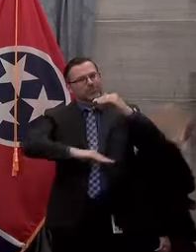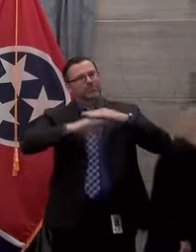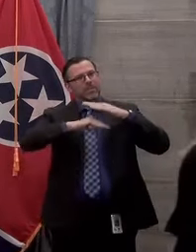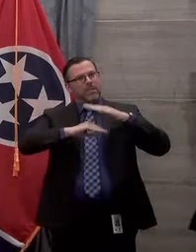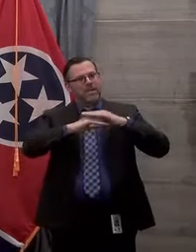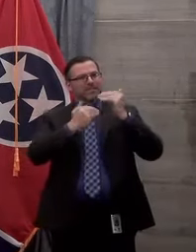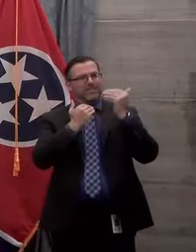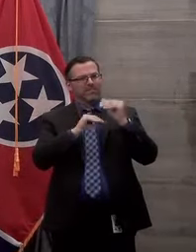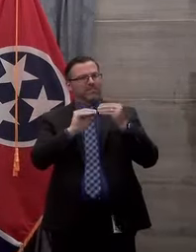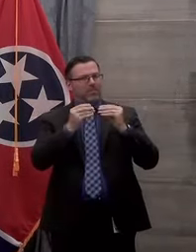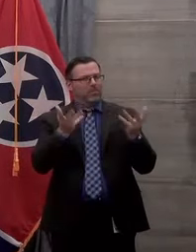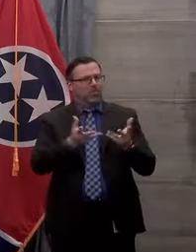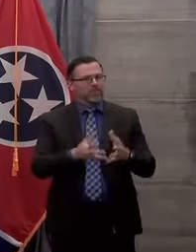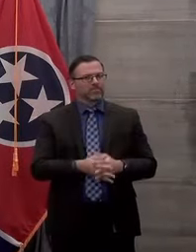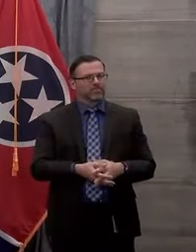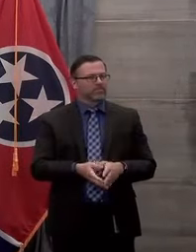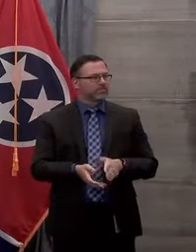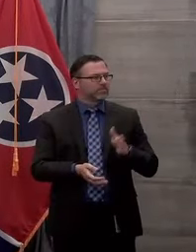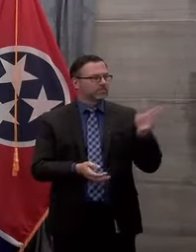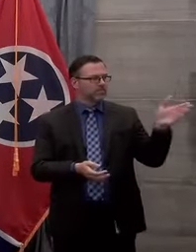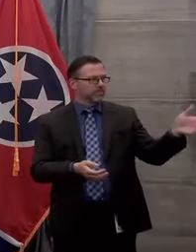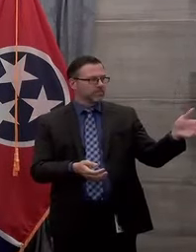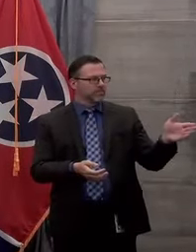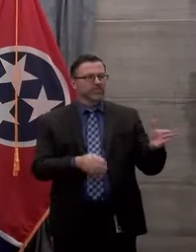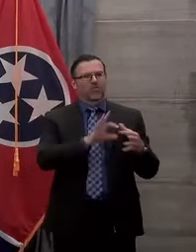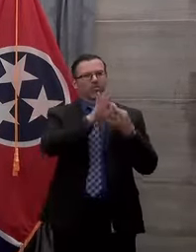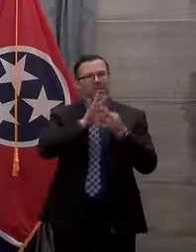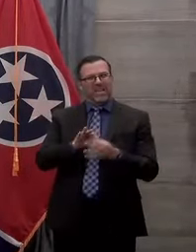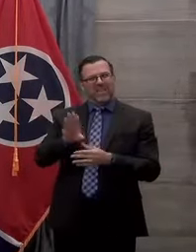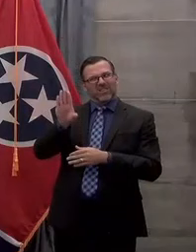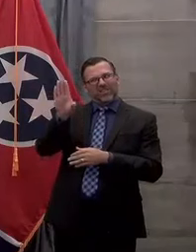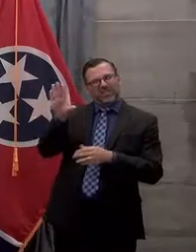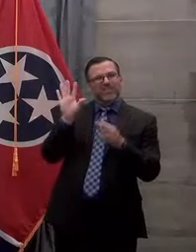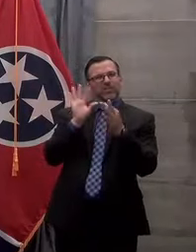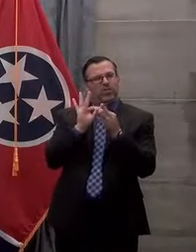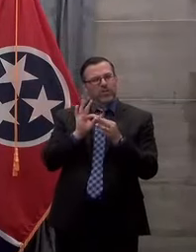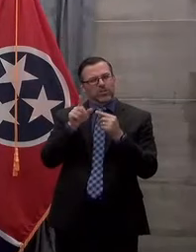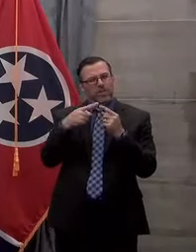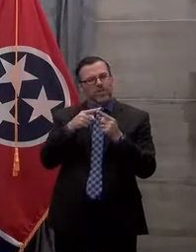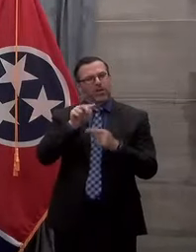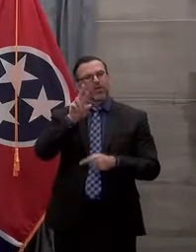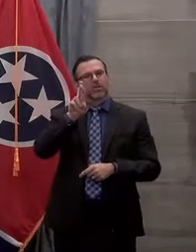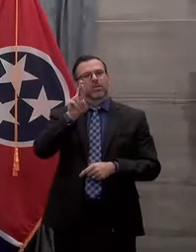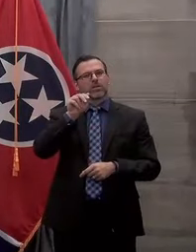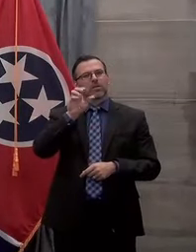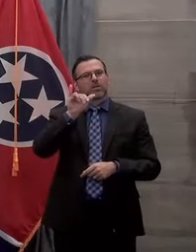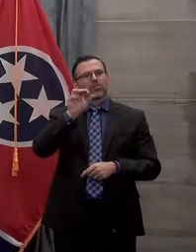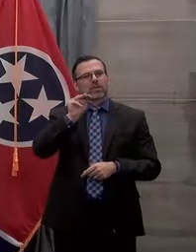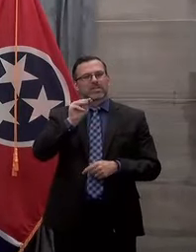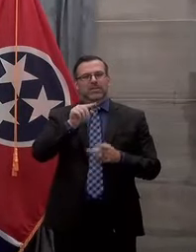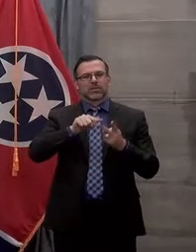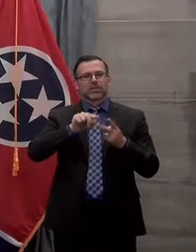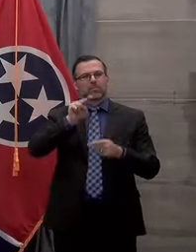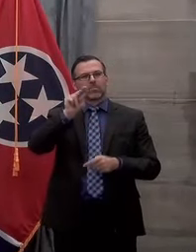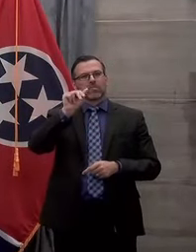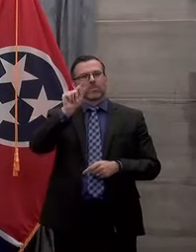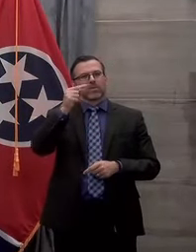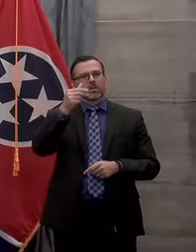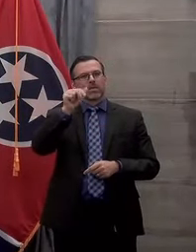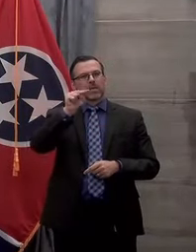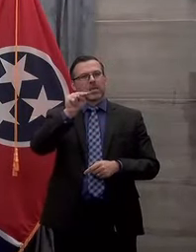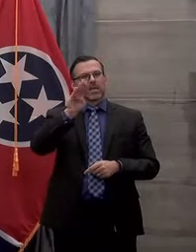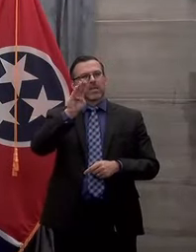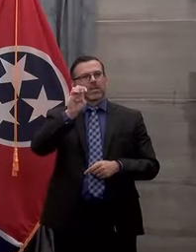Thank you. Chris. Along the same lines as the previous question concerning racism and even before stays